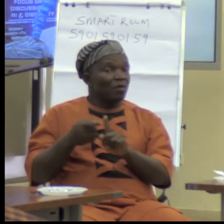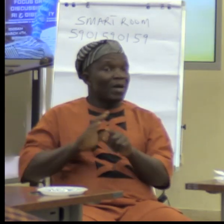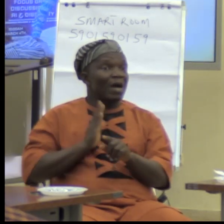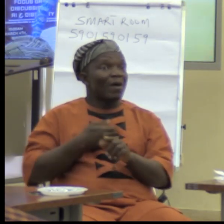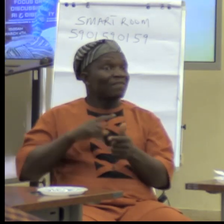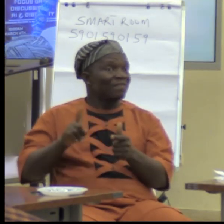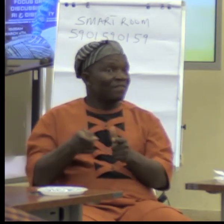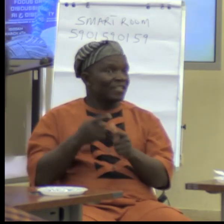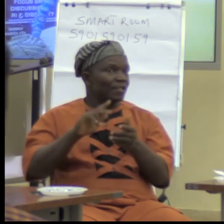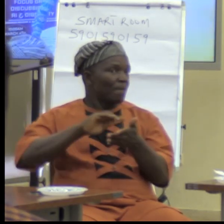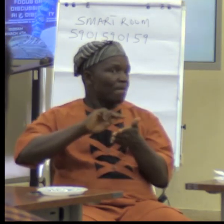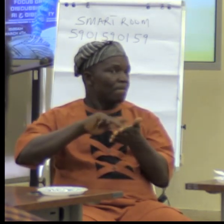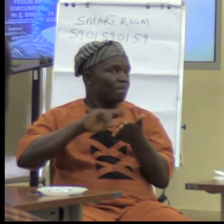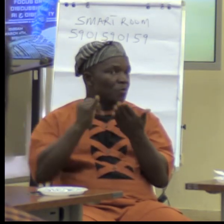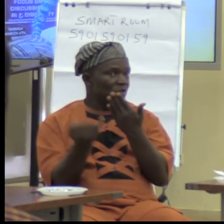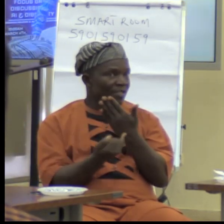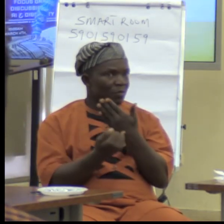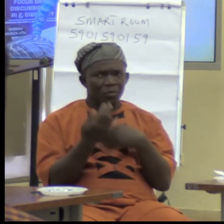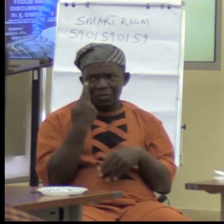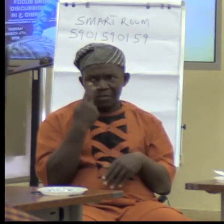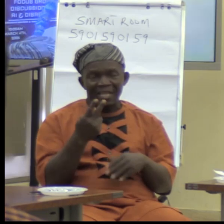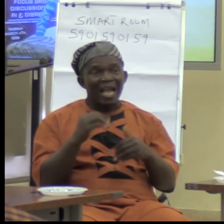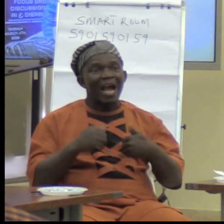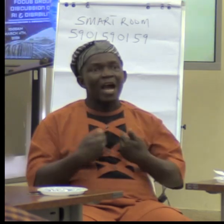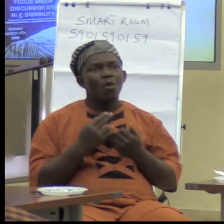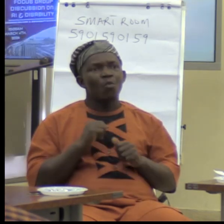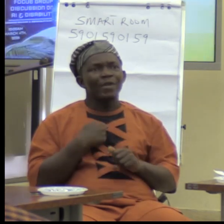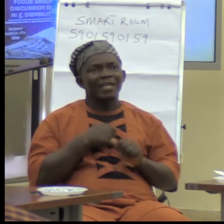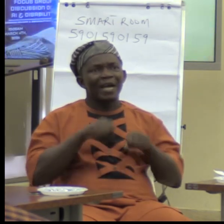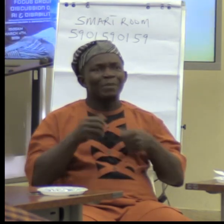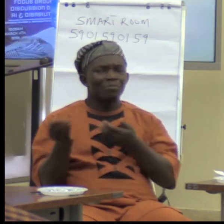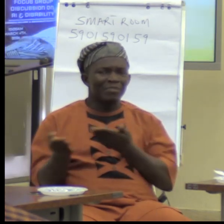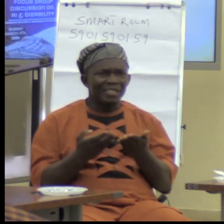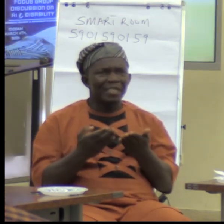looking at how we can use people that are differently able,